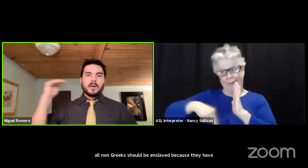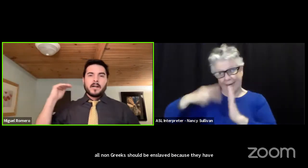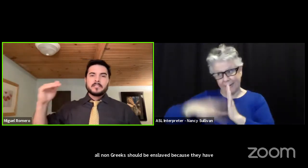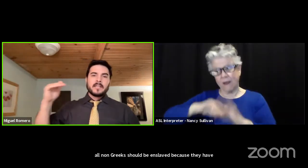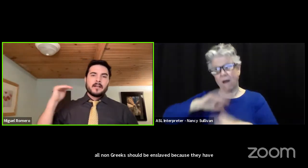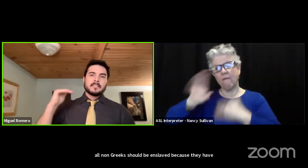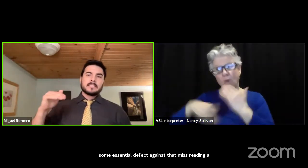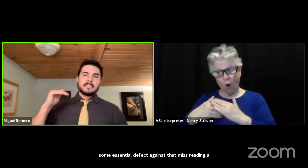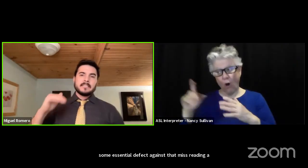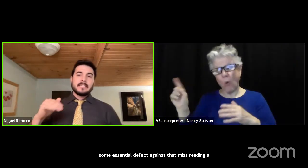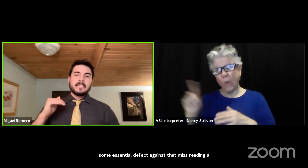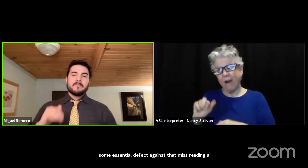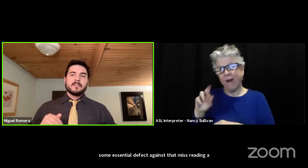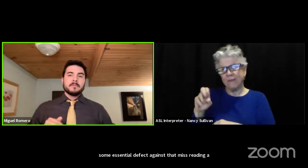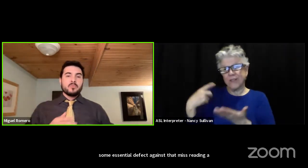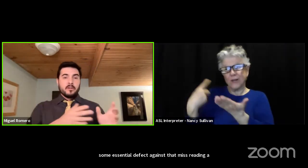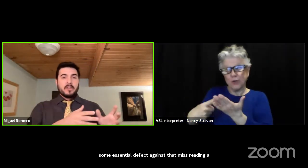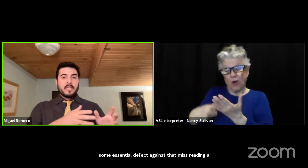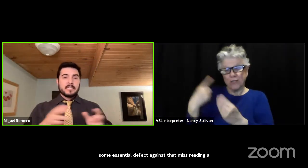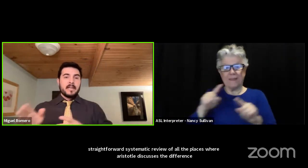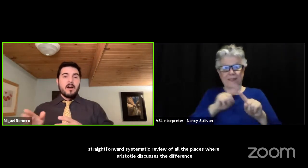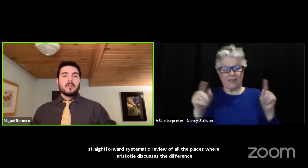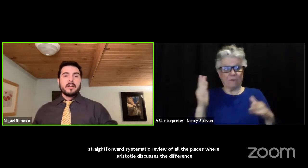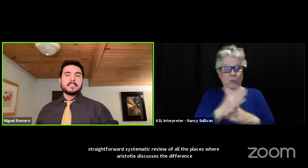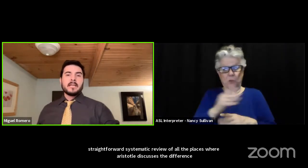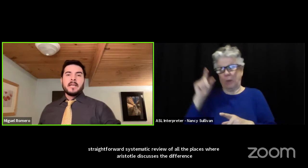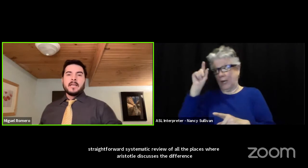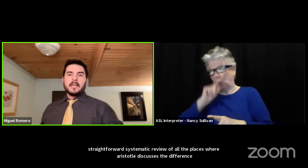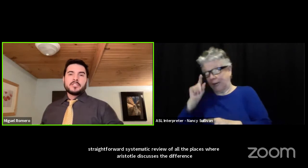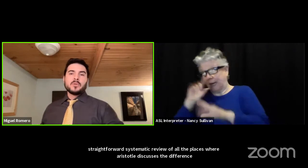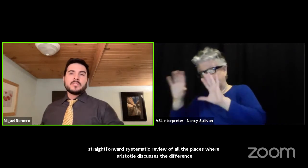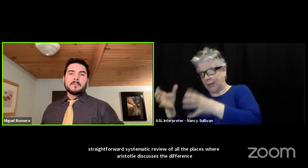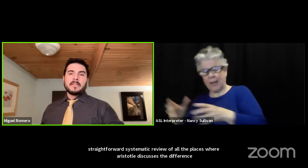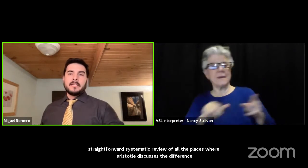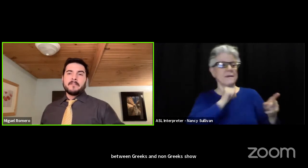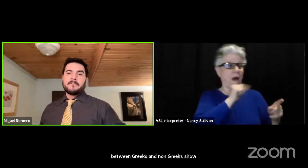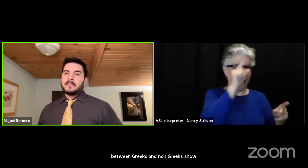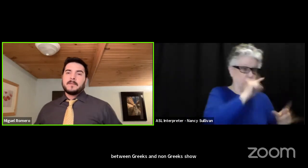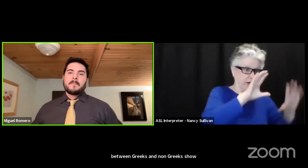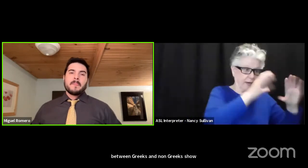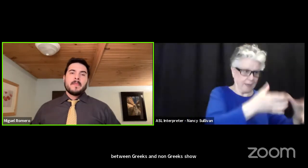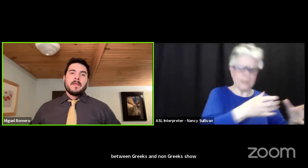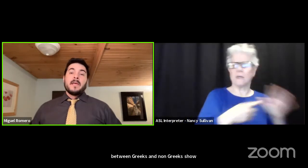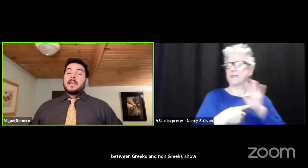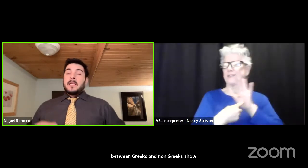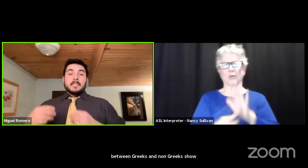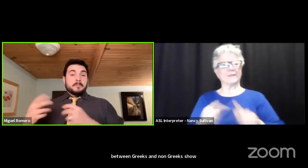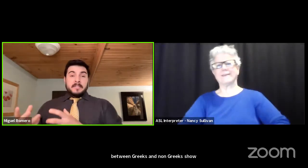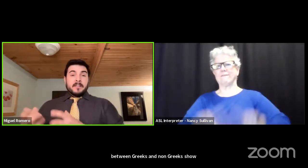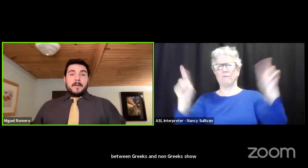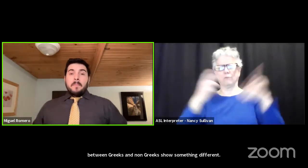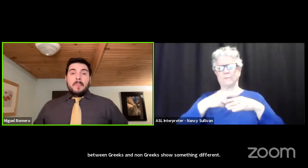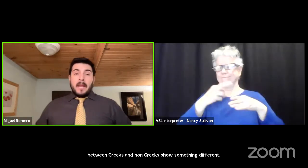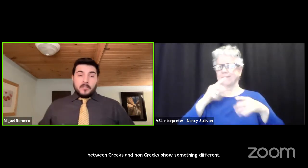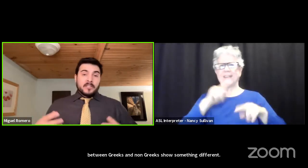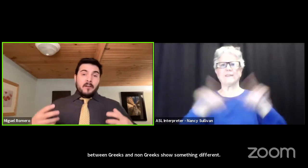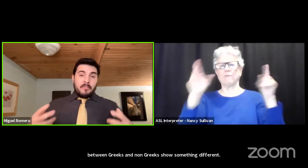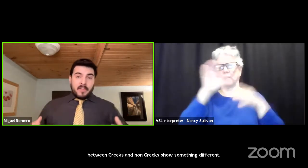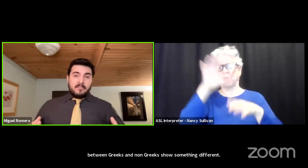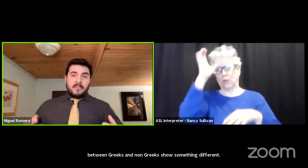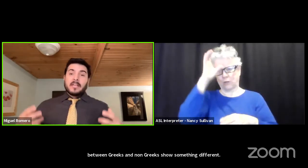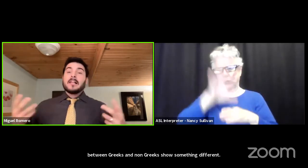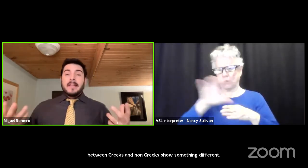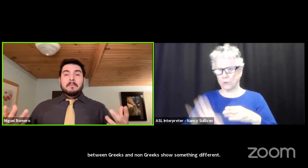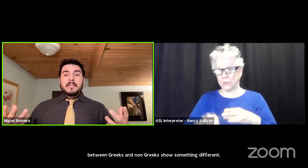places where Aristotle discusses the difference between Greeks and non-Greeks shows something different. Specifically,